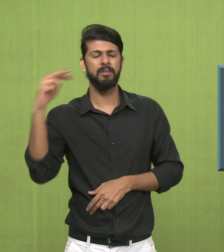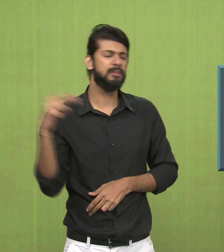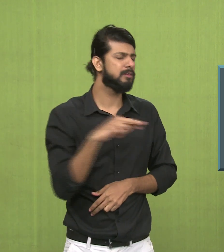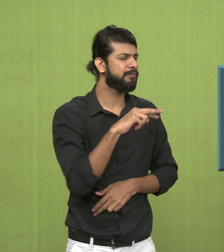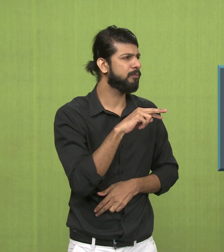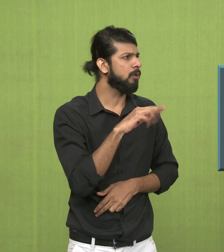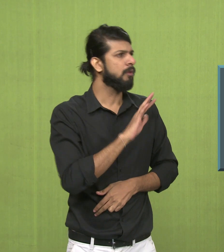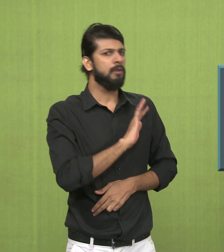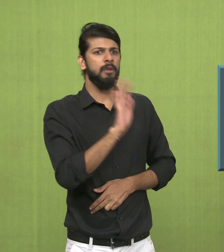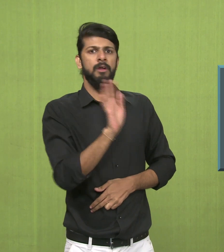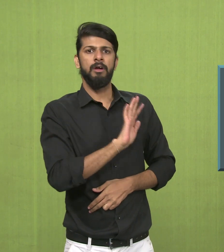sad